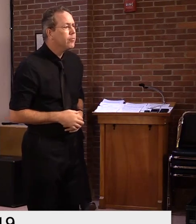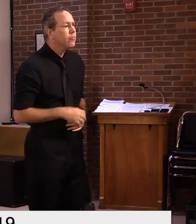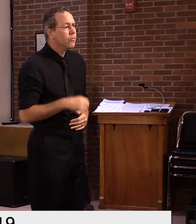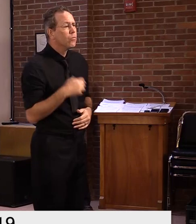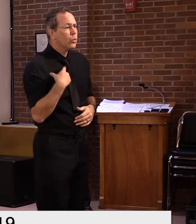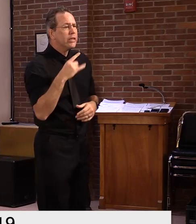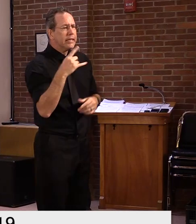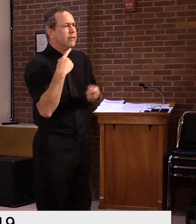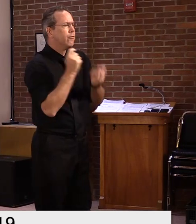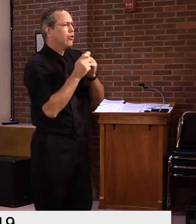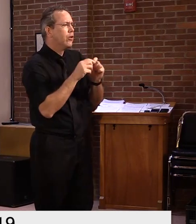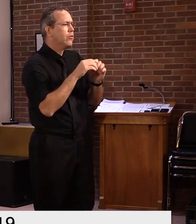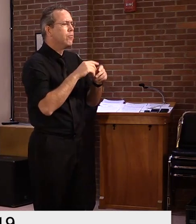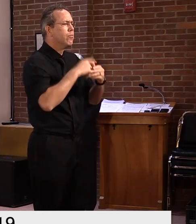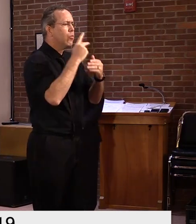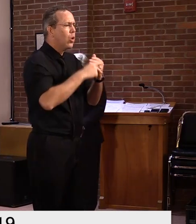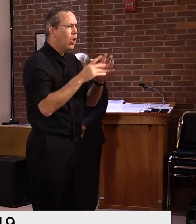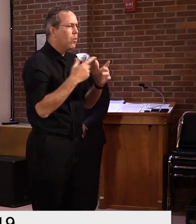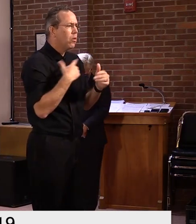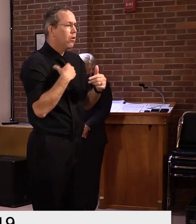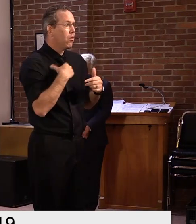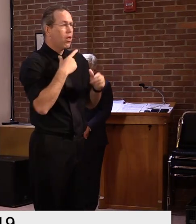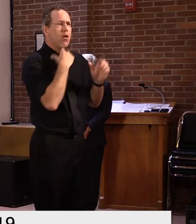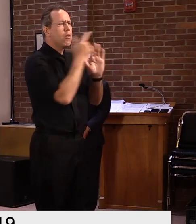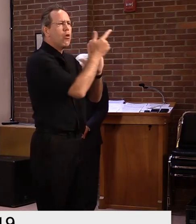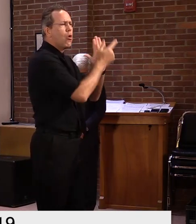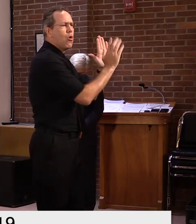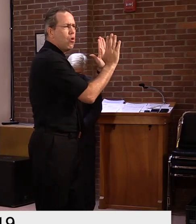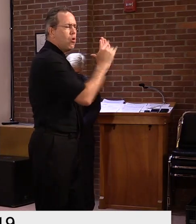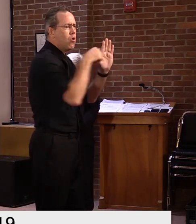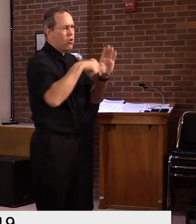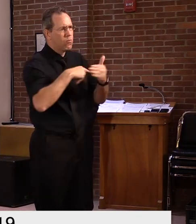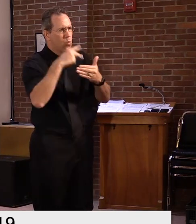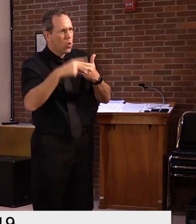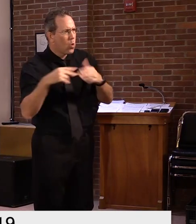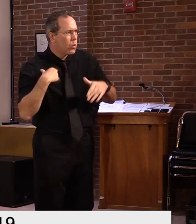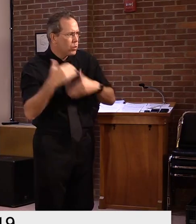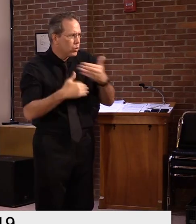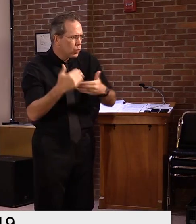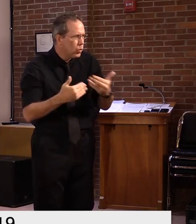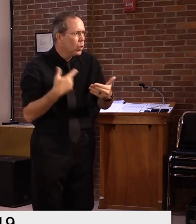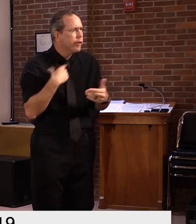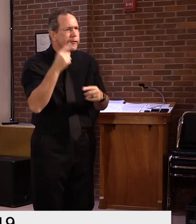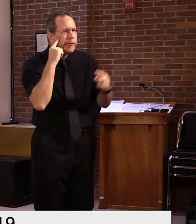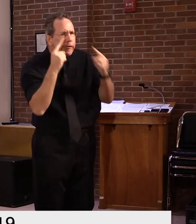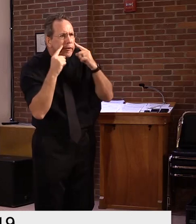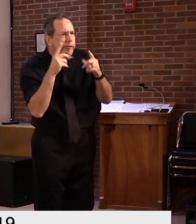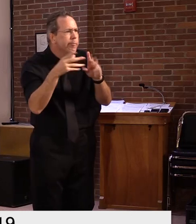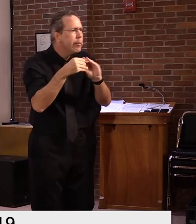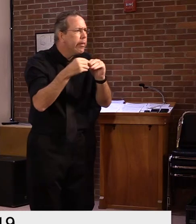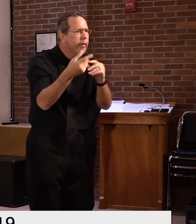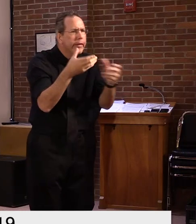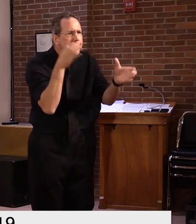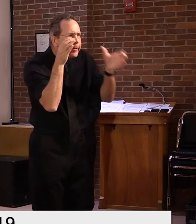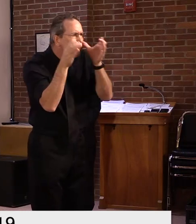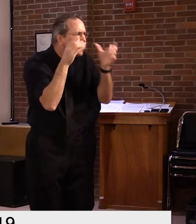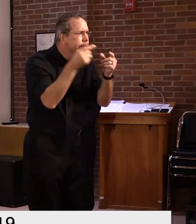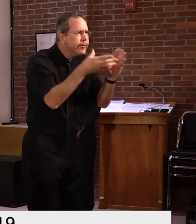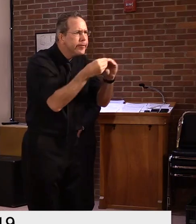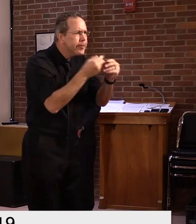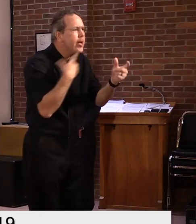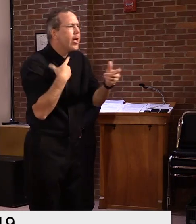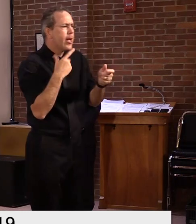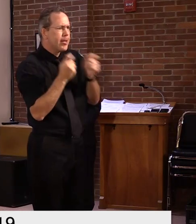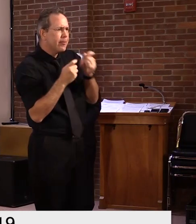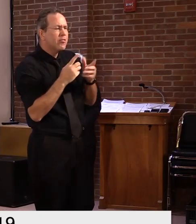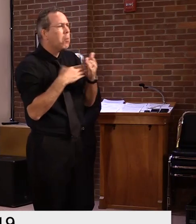from businesses, legislators, and community organizations that there remain unintentional gaps, and some businesses